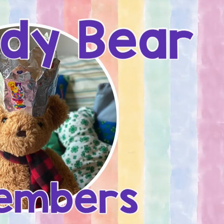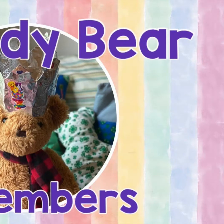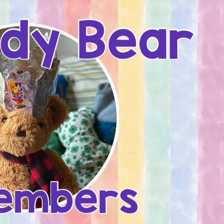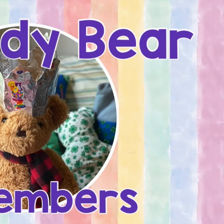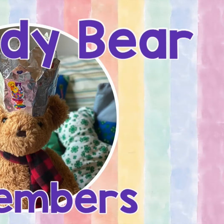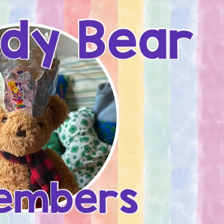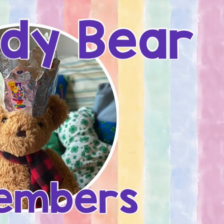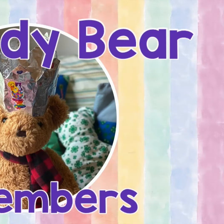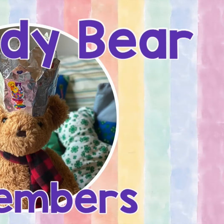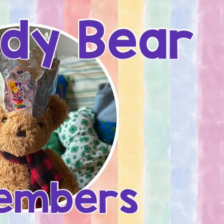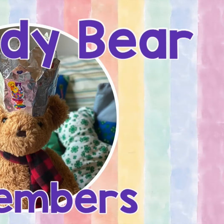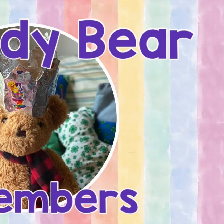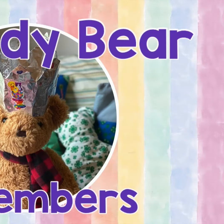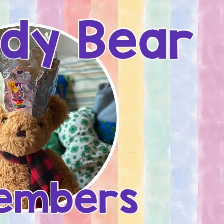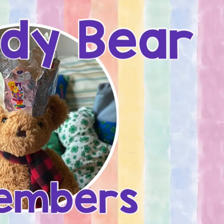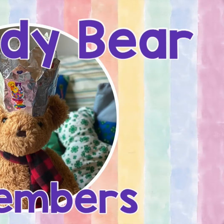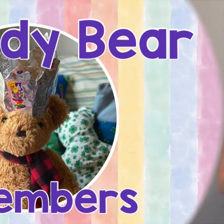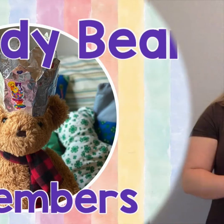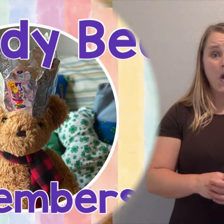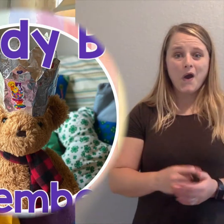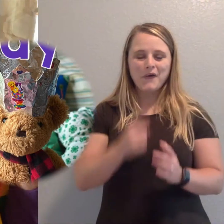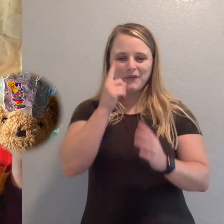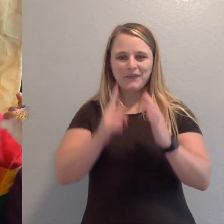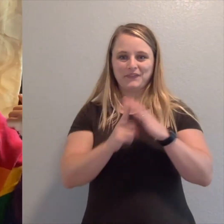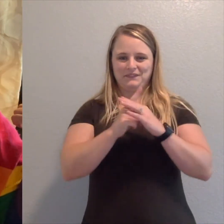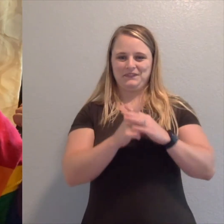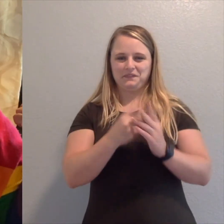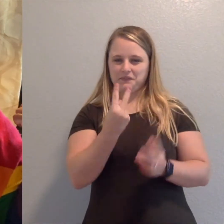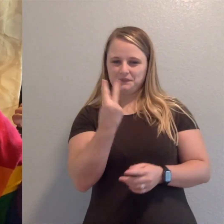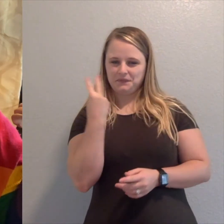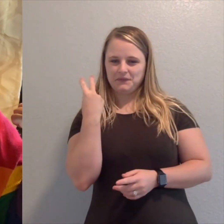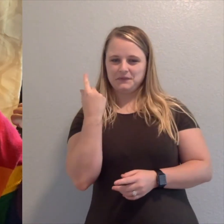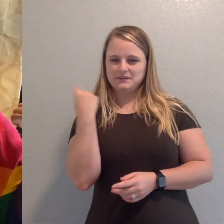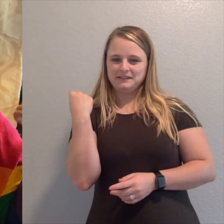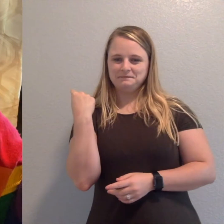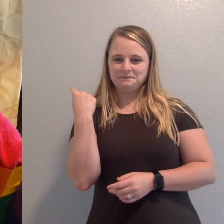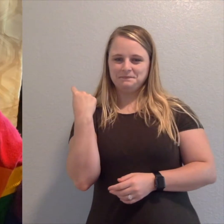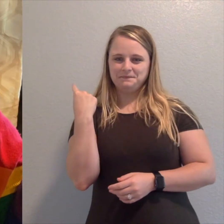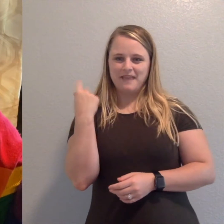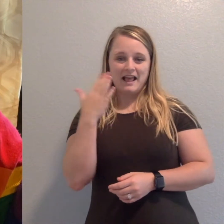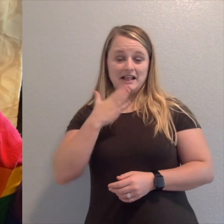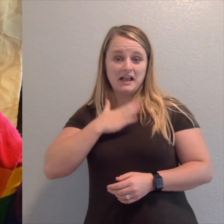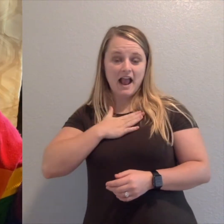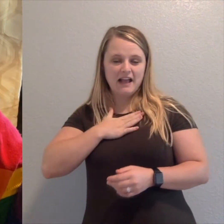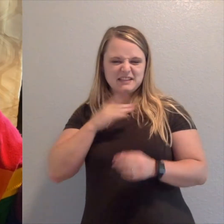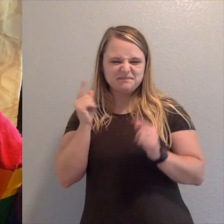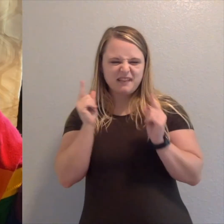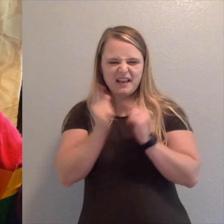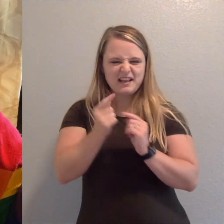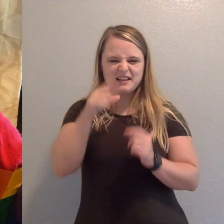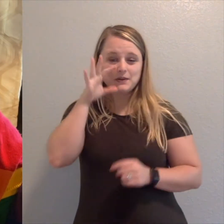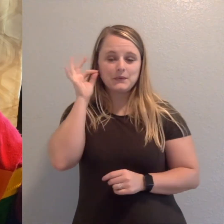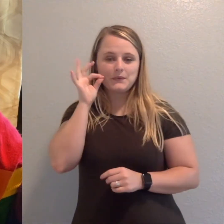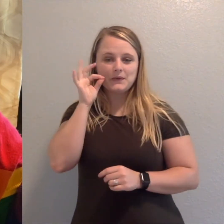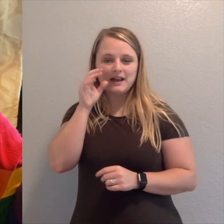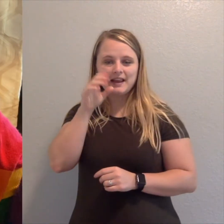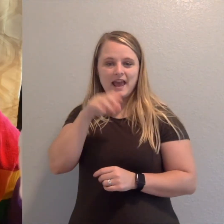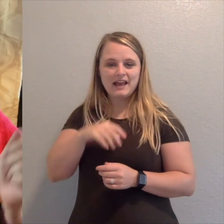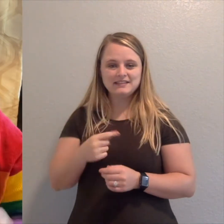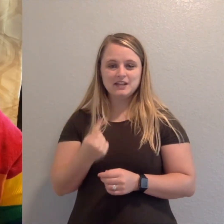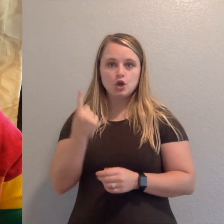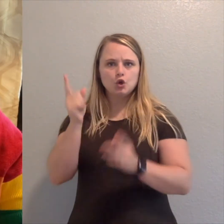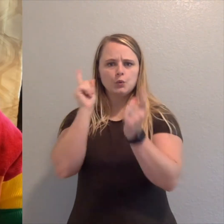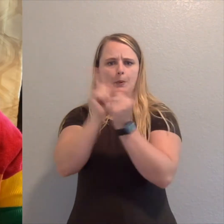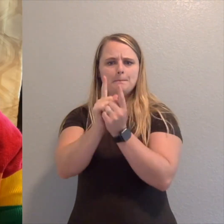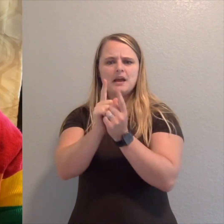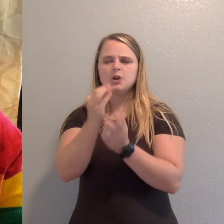Raggedy Bear remembers. Look who's over my shoulder. That's my little cat, Endymion. You